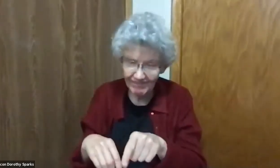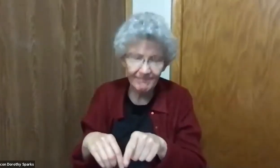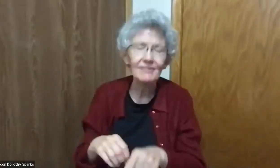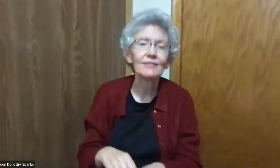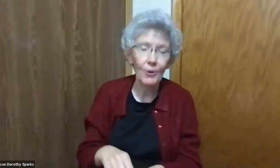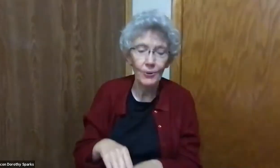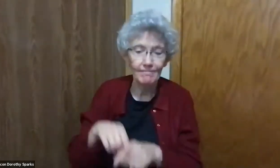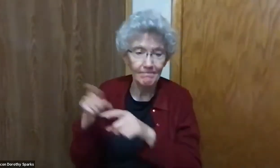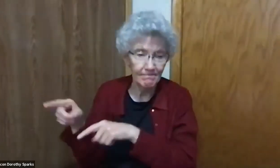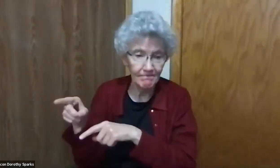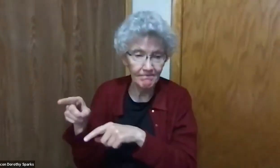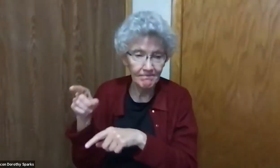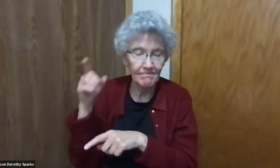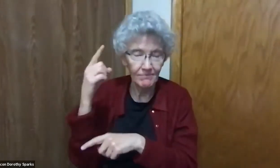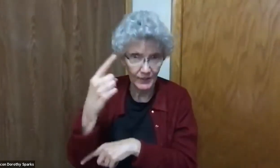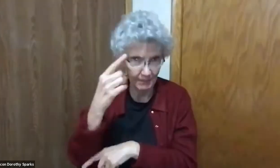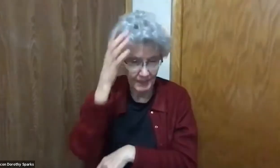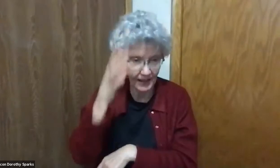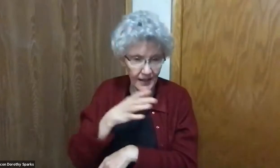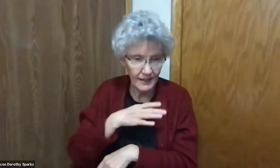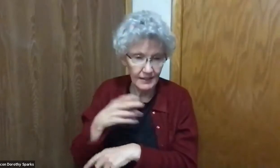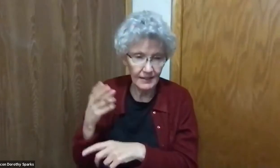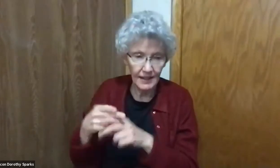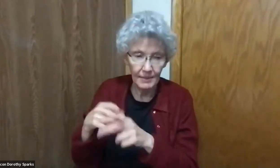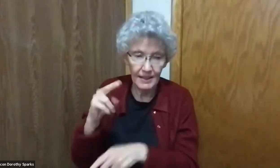who lived in Syria.